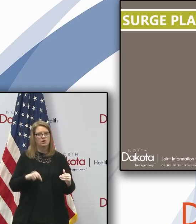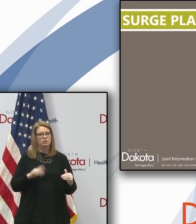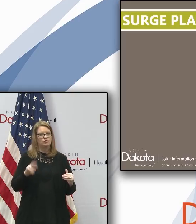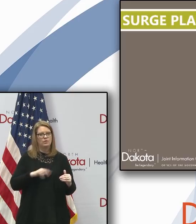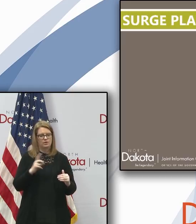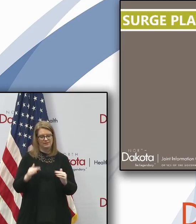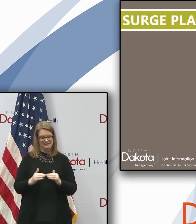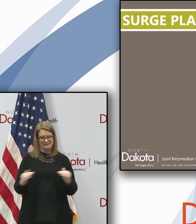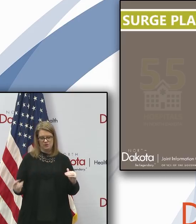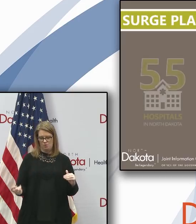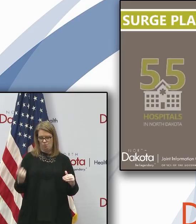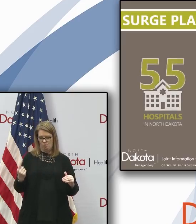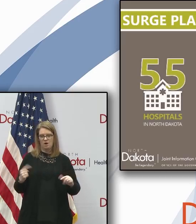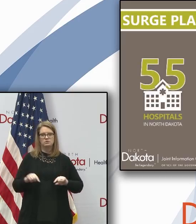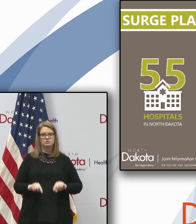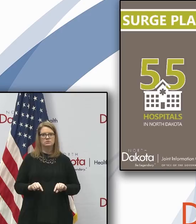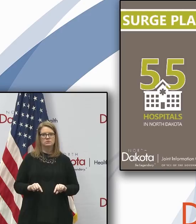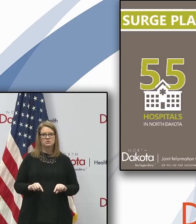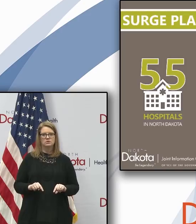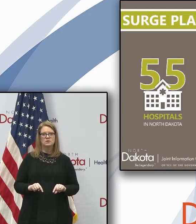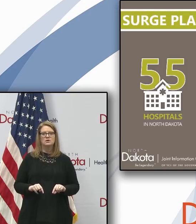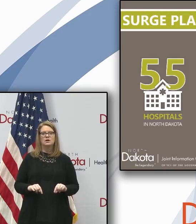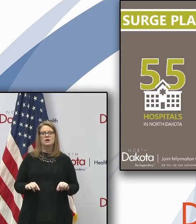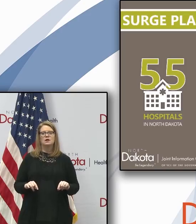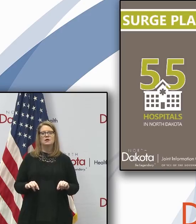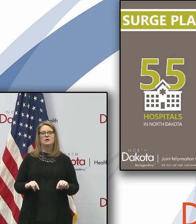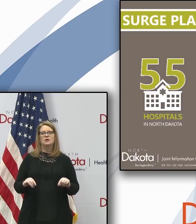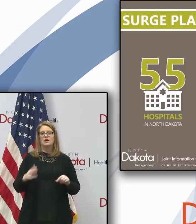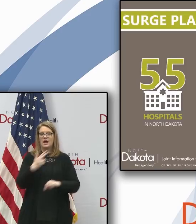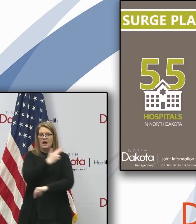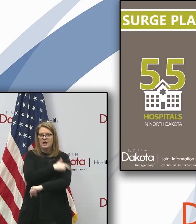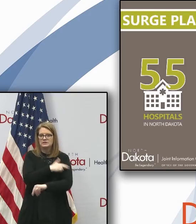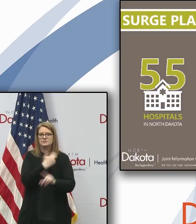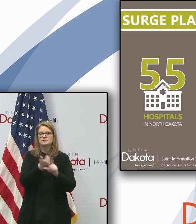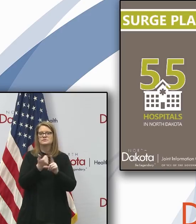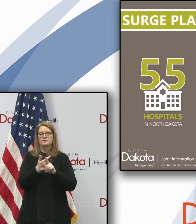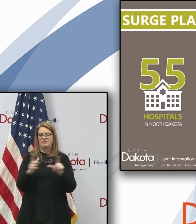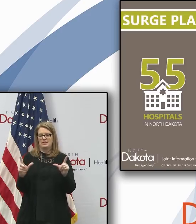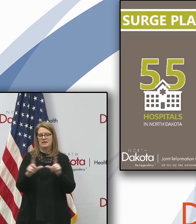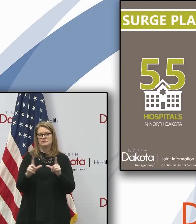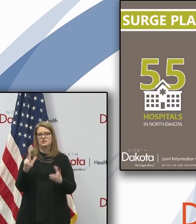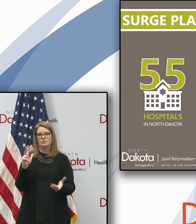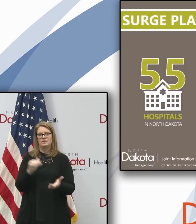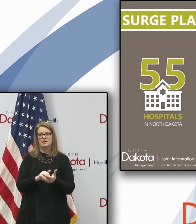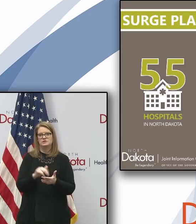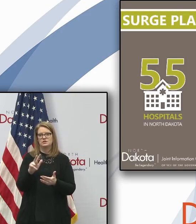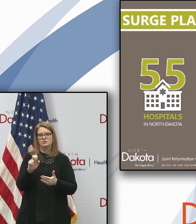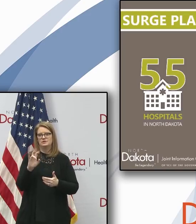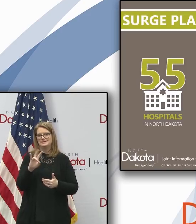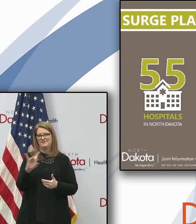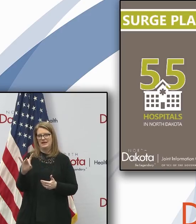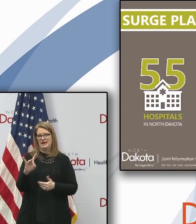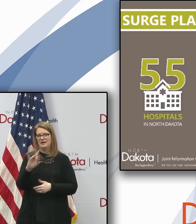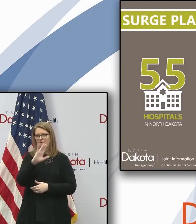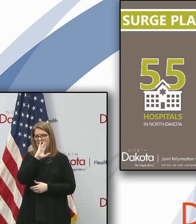at a Tier 1 level, we have licensed, or hospitals are licensed for 3,378